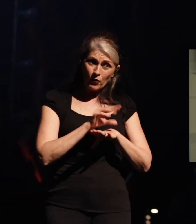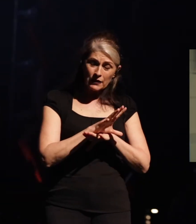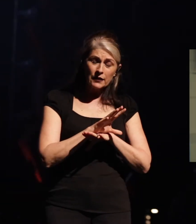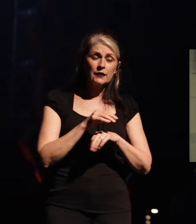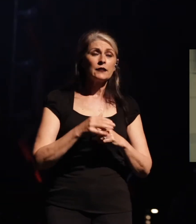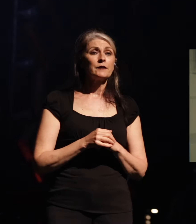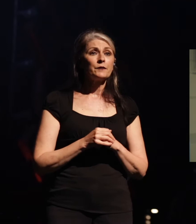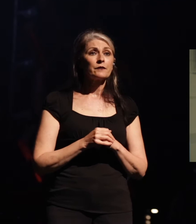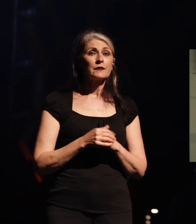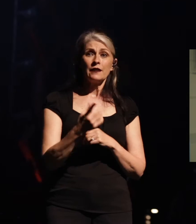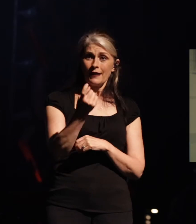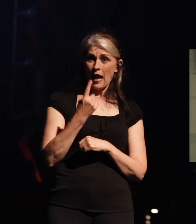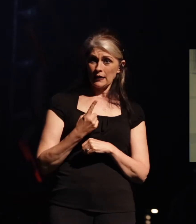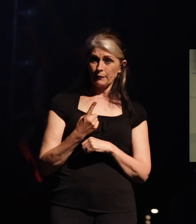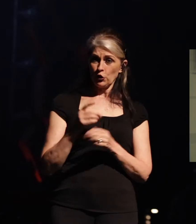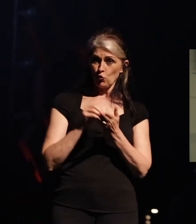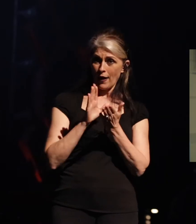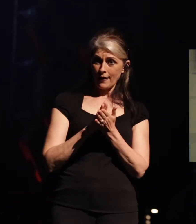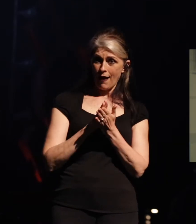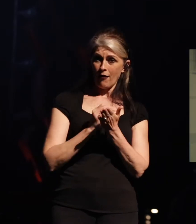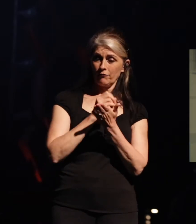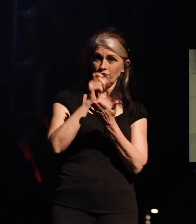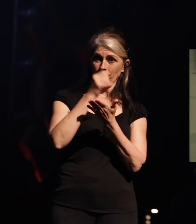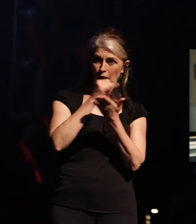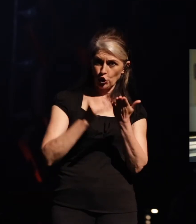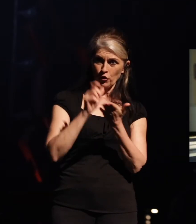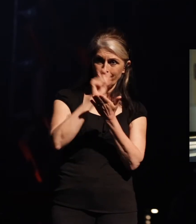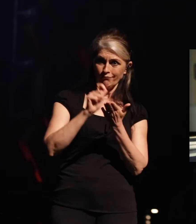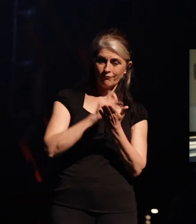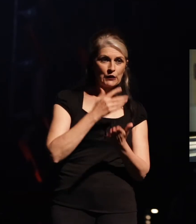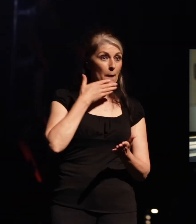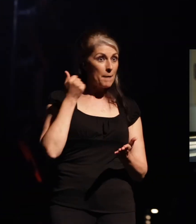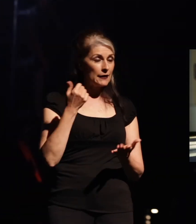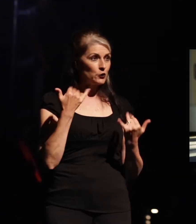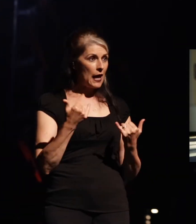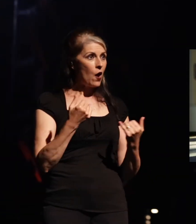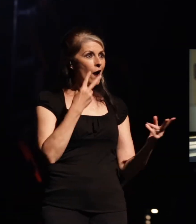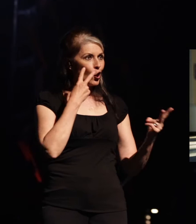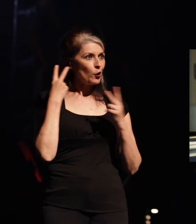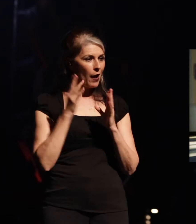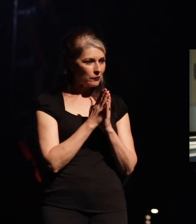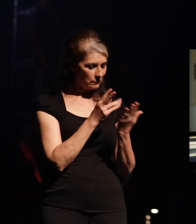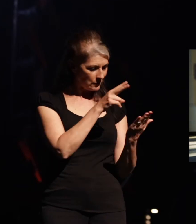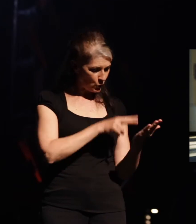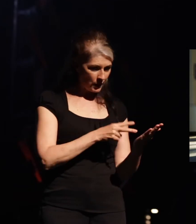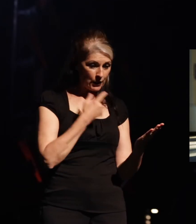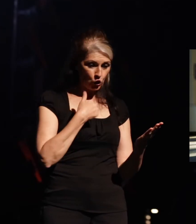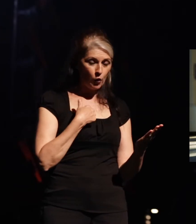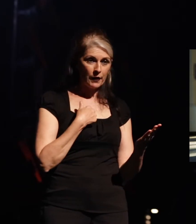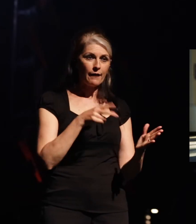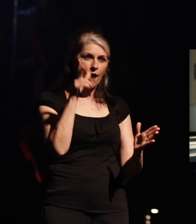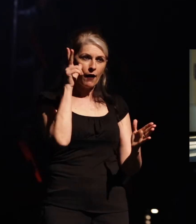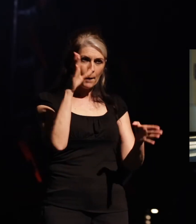he asked me to keep a journal. And I think it's the best thing I ever did because I have something to look back. And he told me, I want you to listen